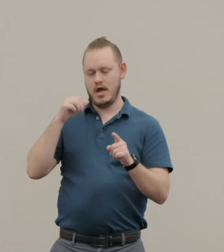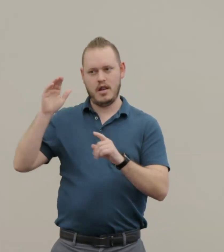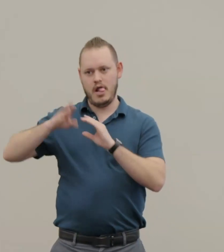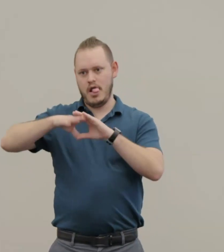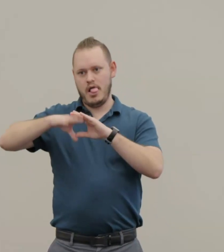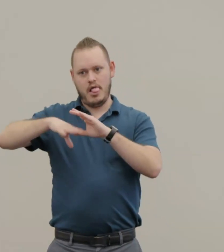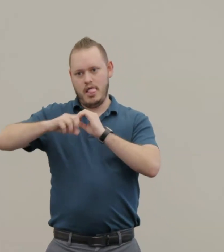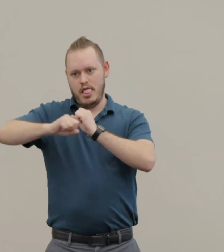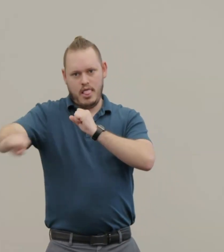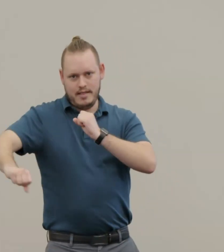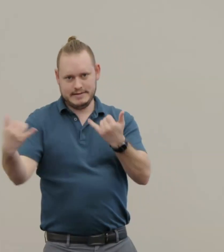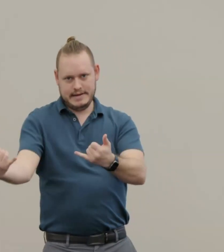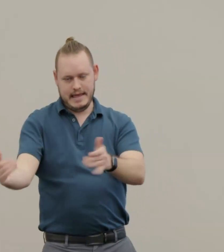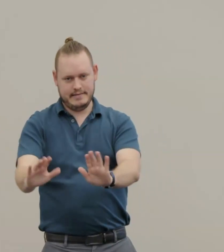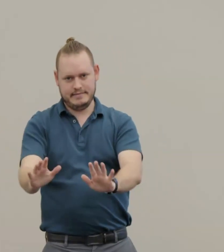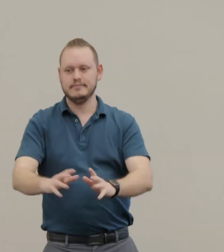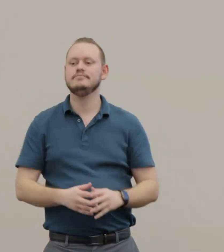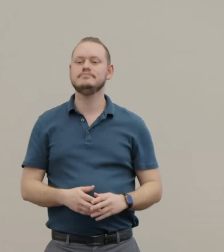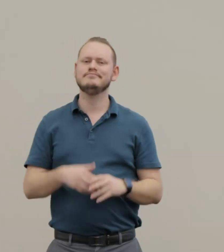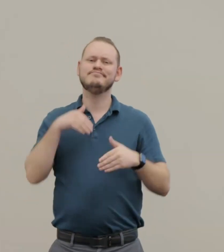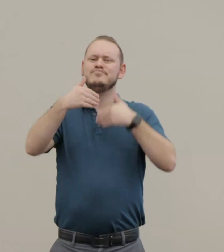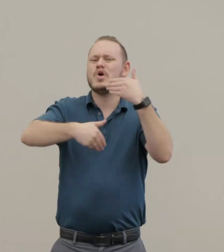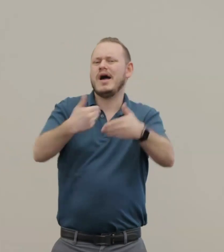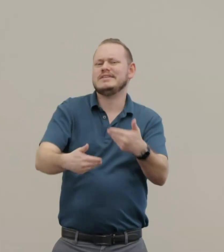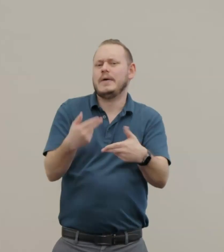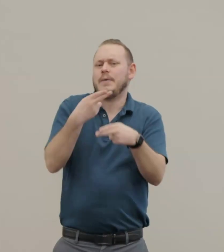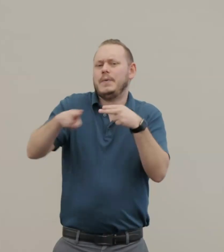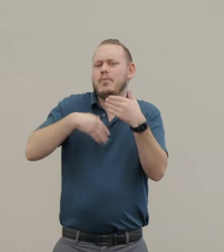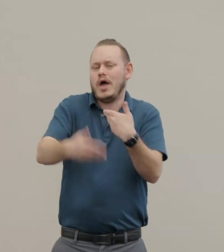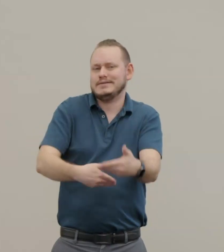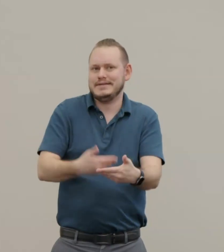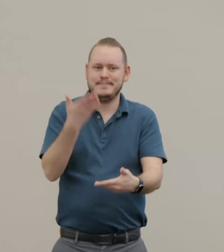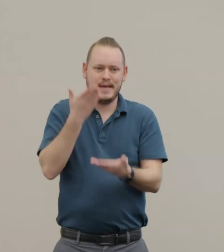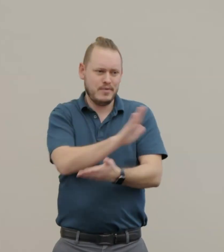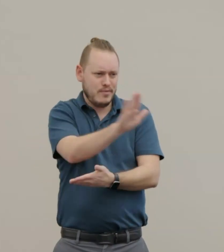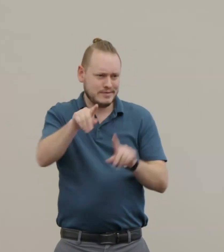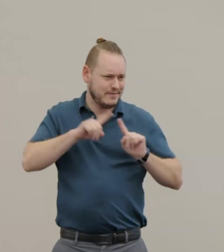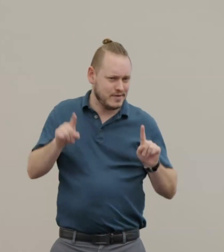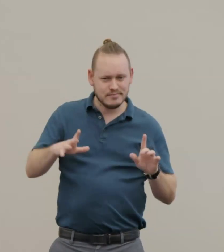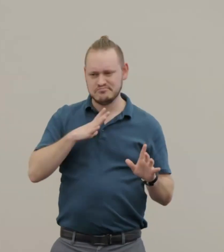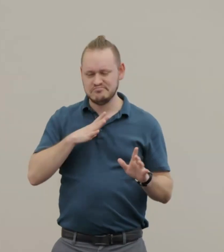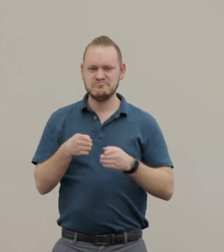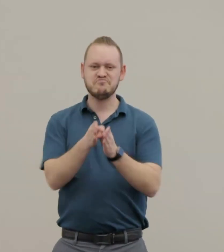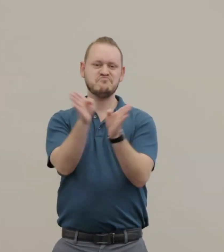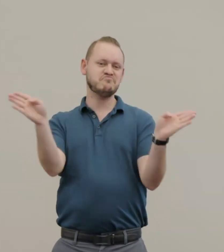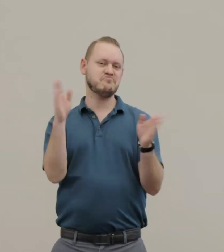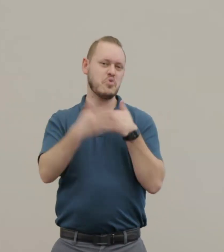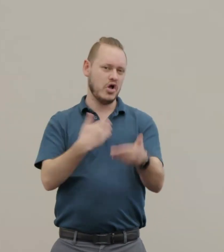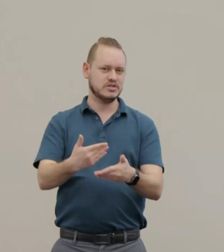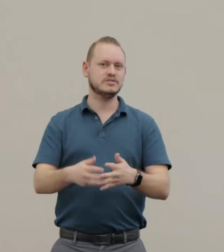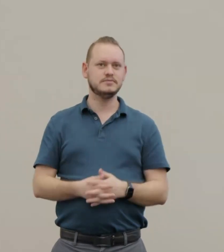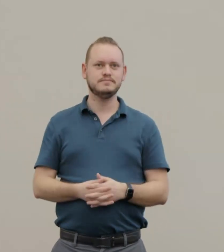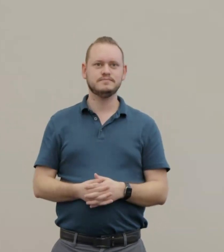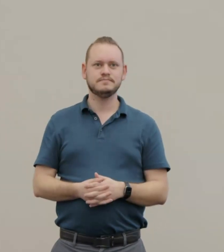today. But this is essentially the process. It's a generic process. Yours might not look exactly like this, but this is generally speaking the